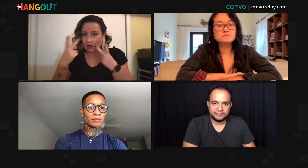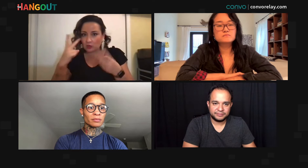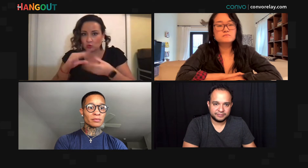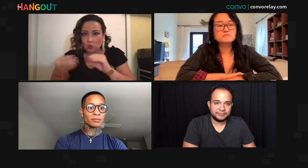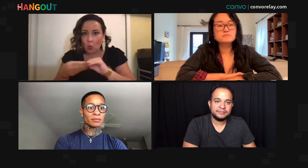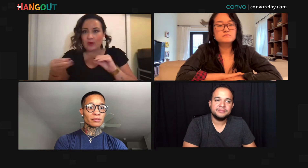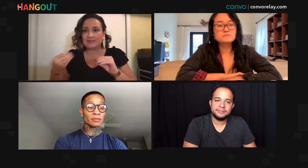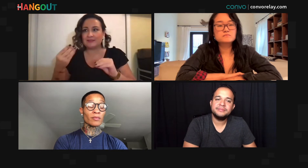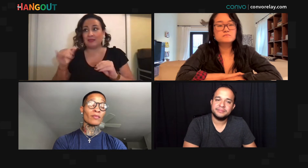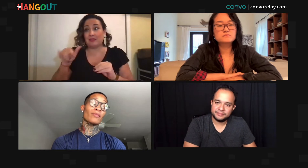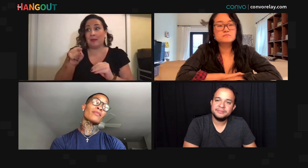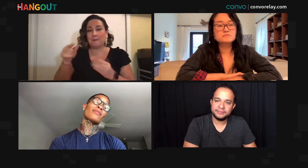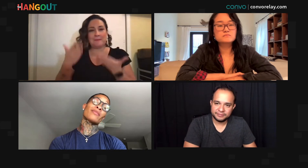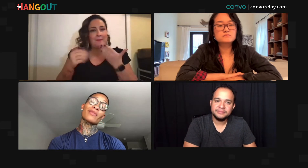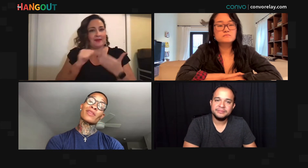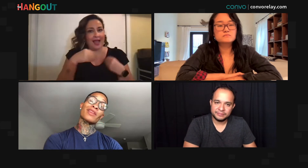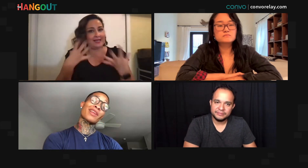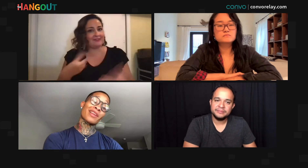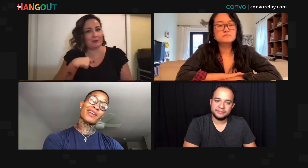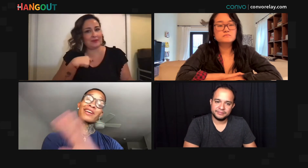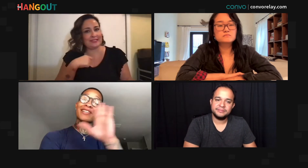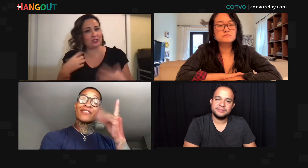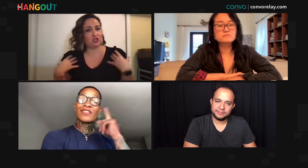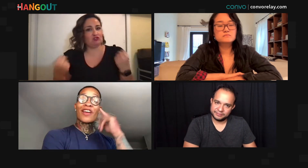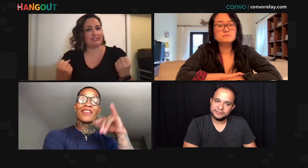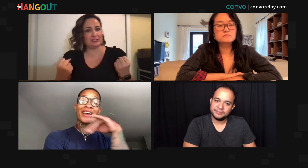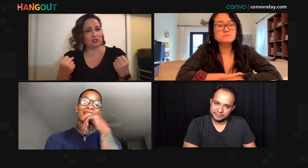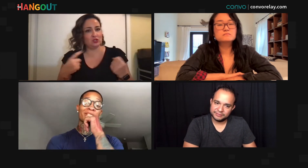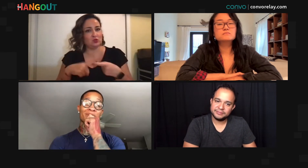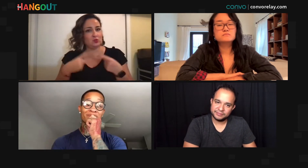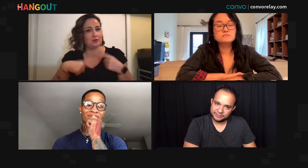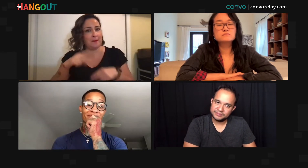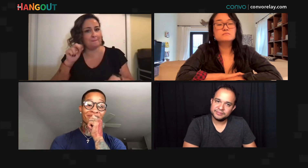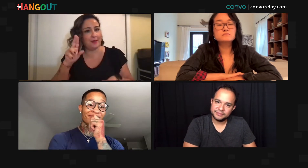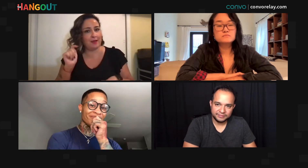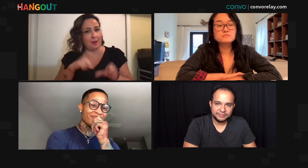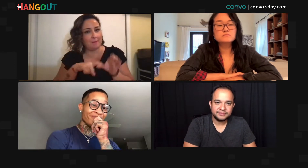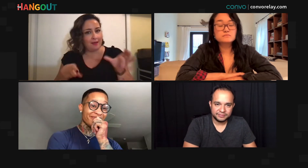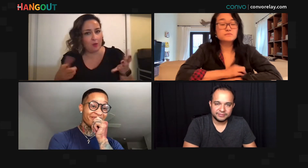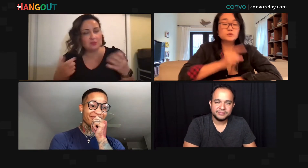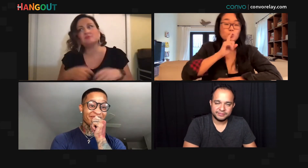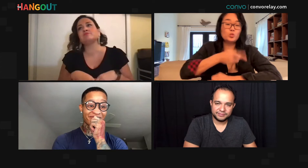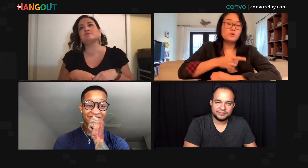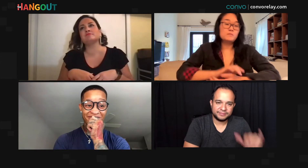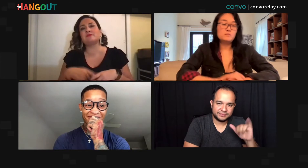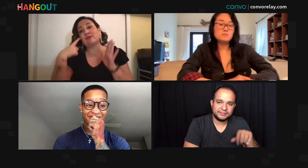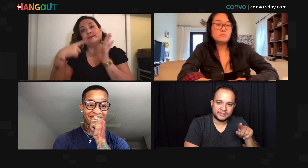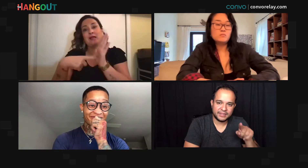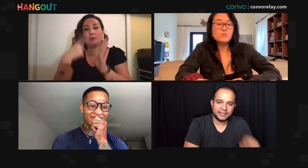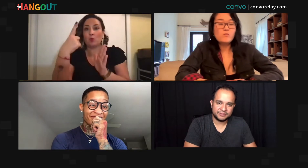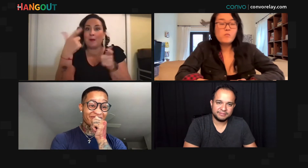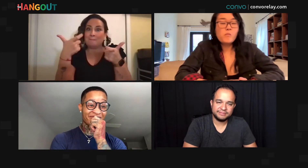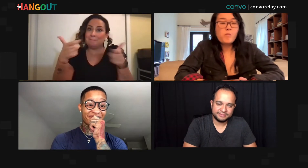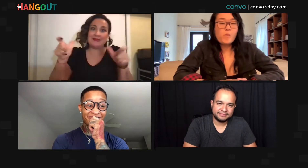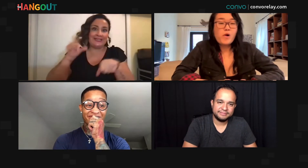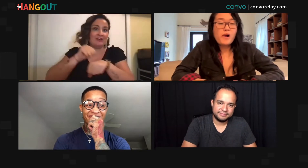I thought, without all these stories, they wouldn't have given me the courage to come out as I did. So, for